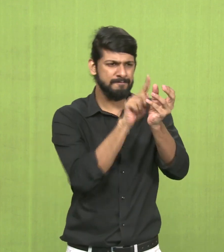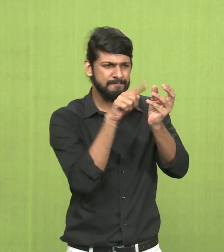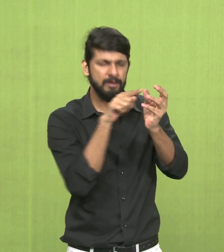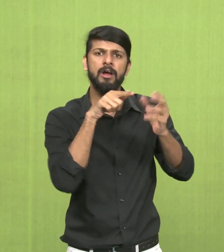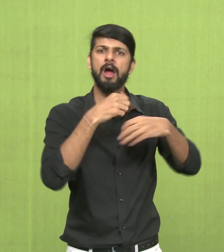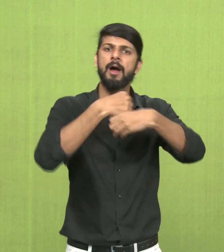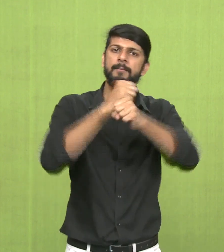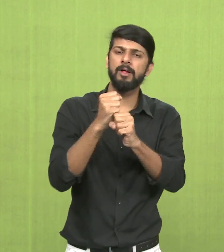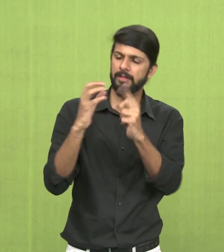soap,